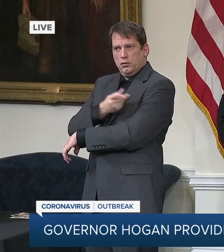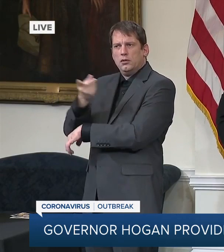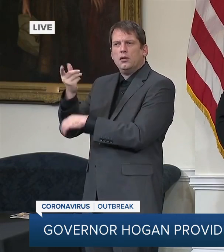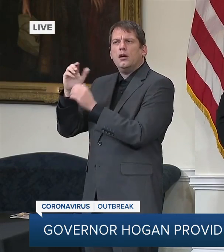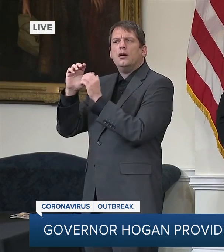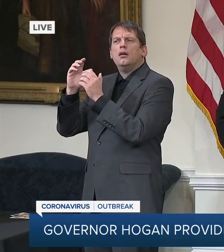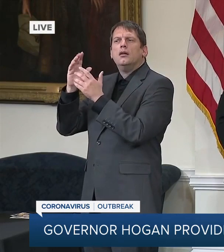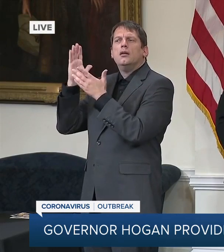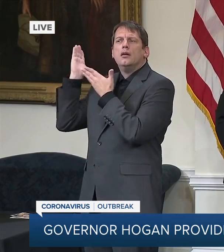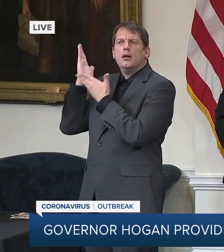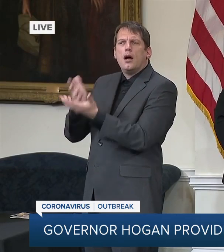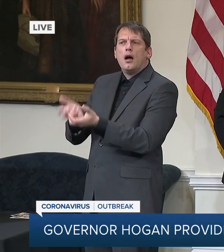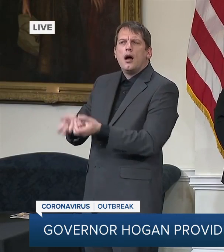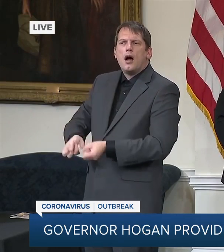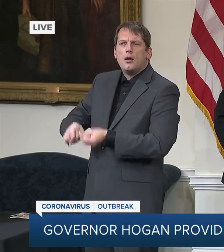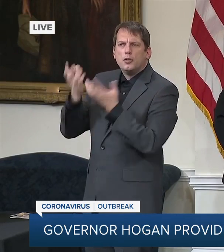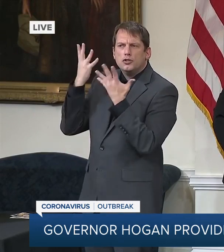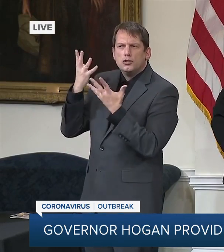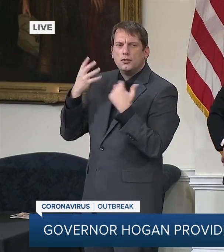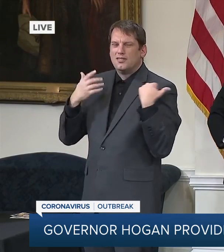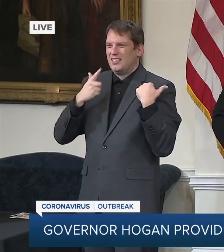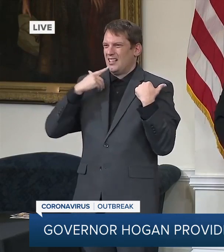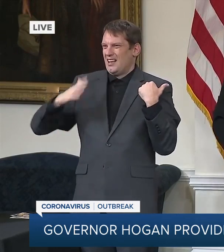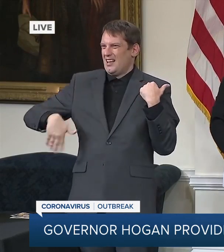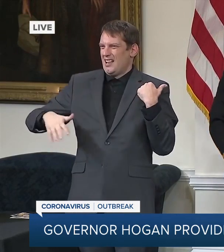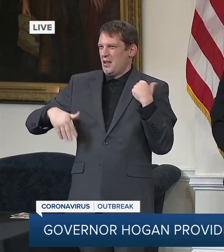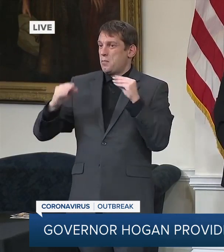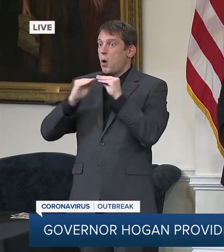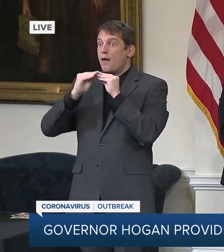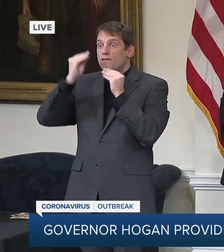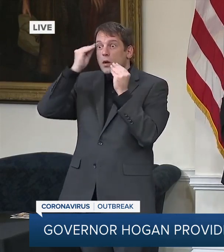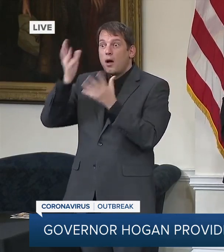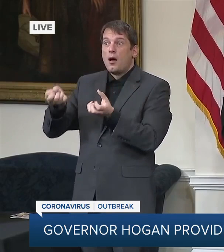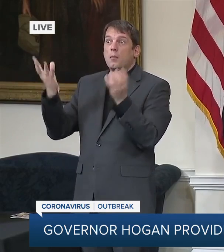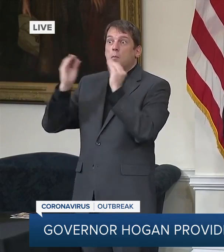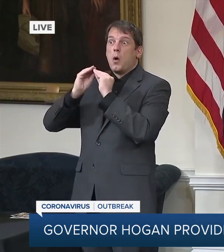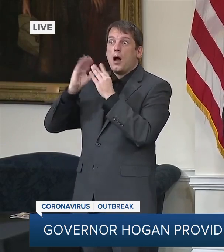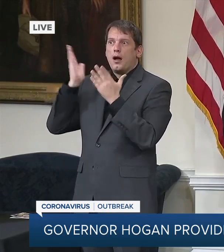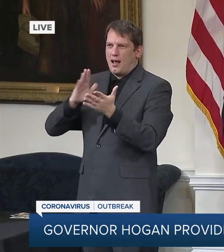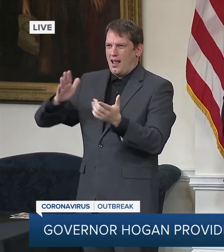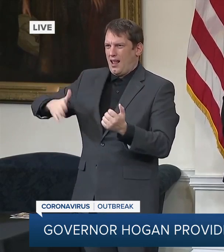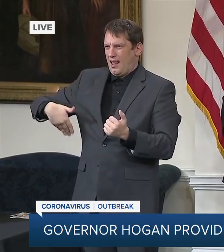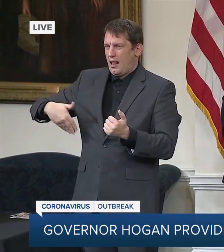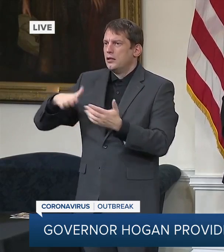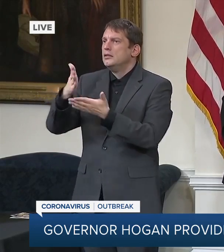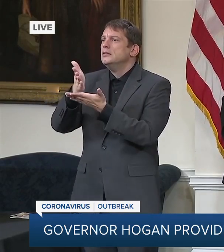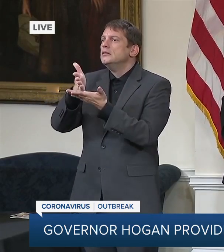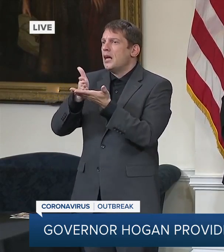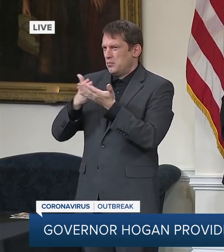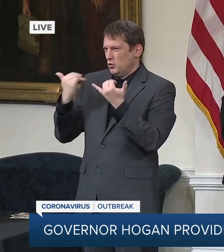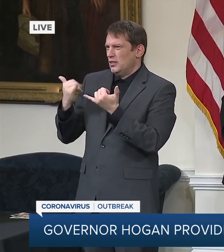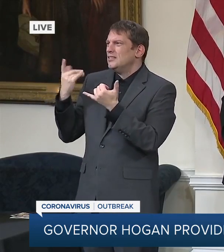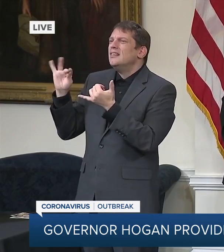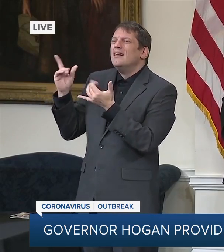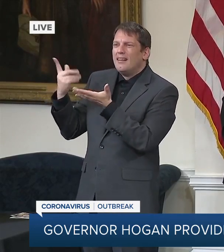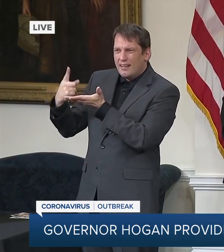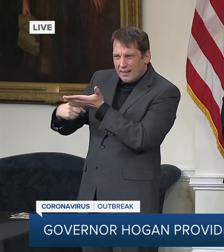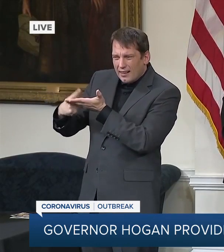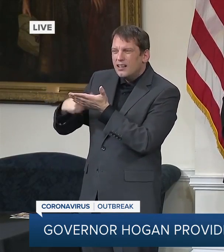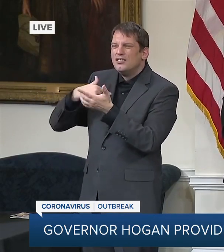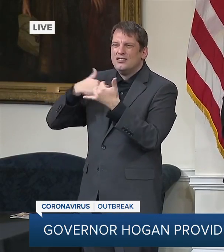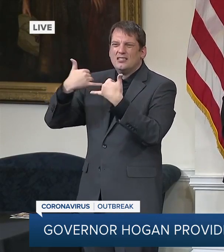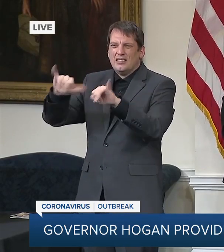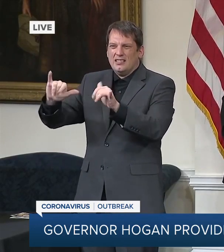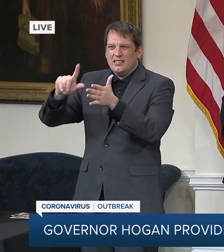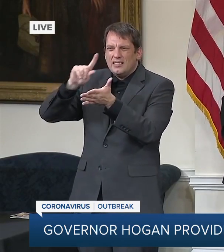information on that yet. We just heard some of this today, and we're trying to get to the bottom of it. It is